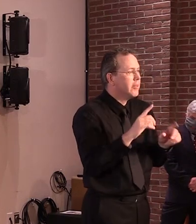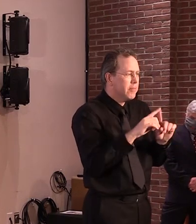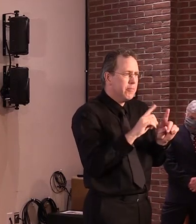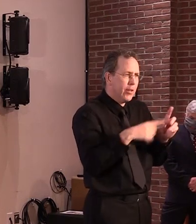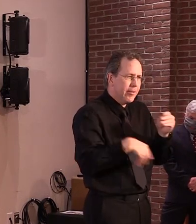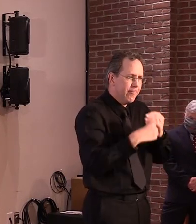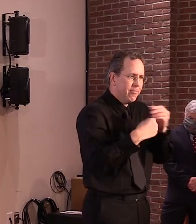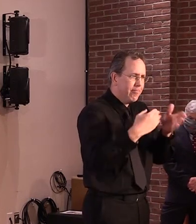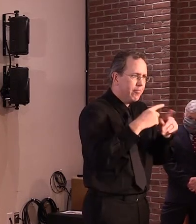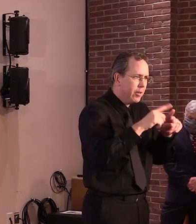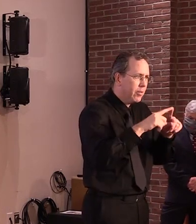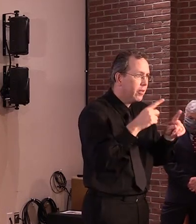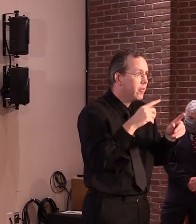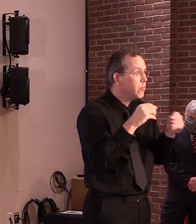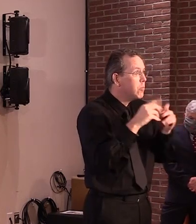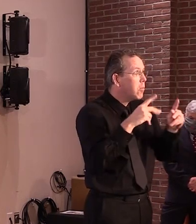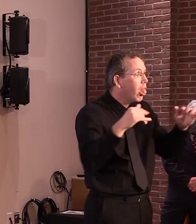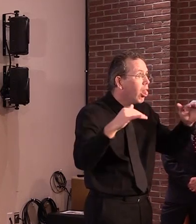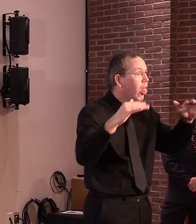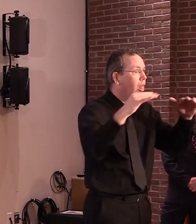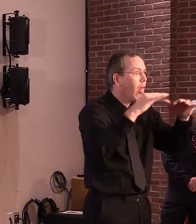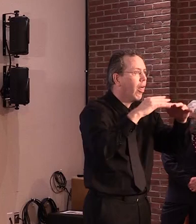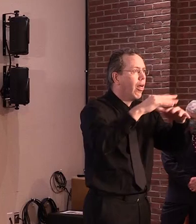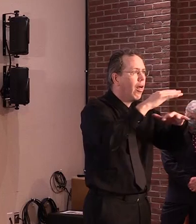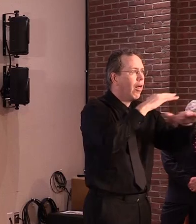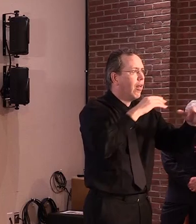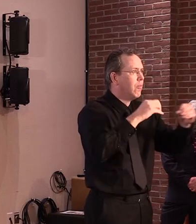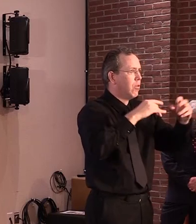crowded and you don't have real opportunity to